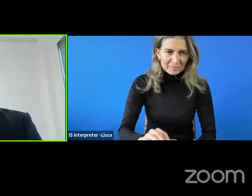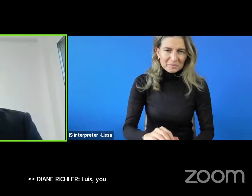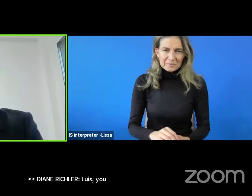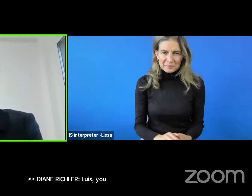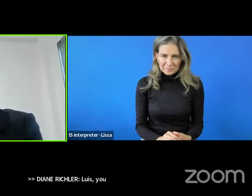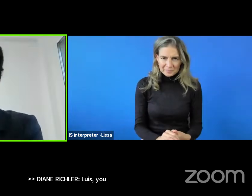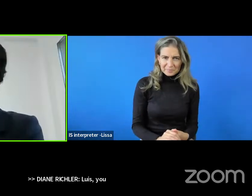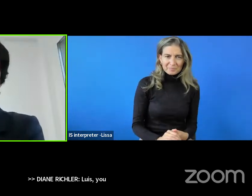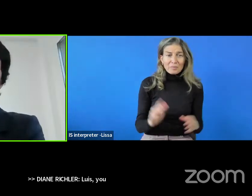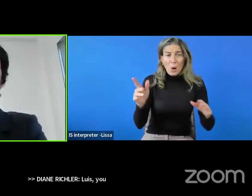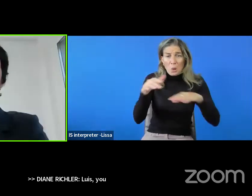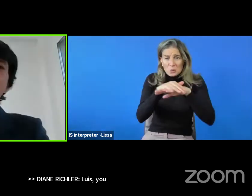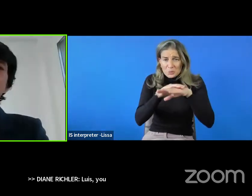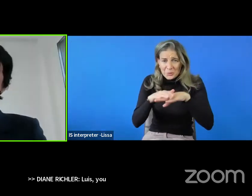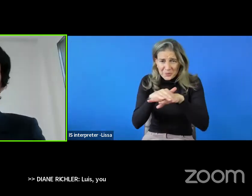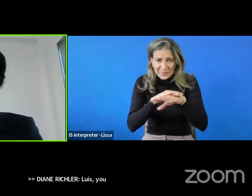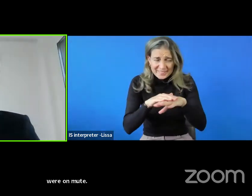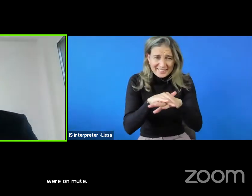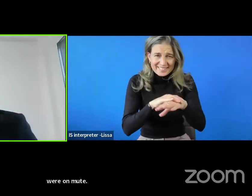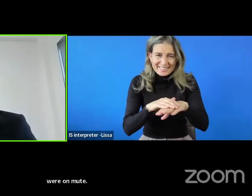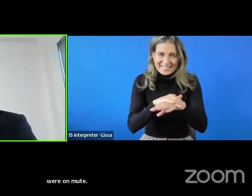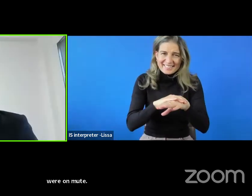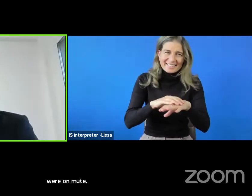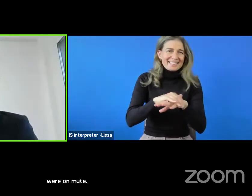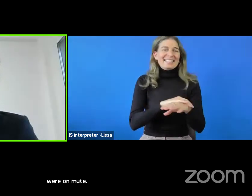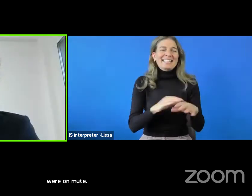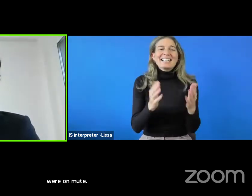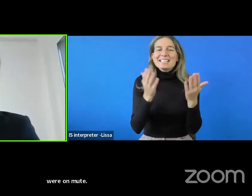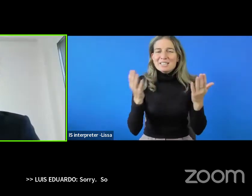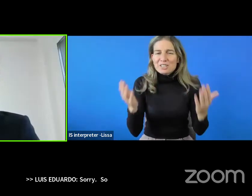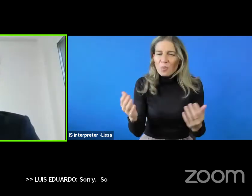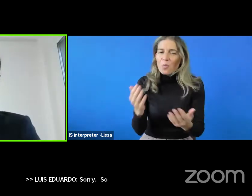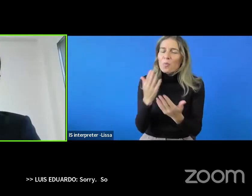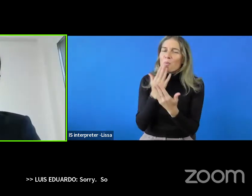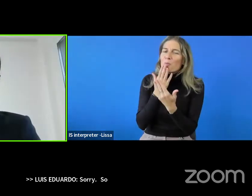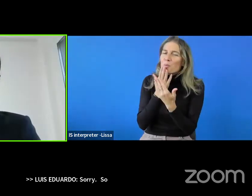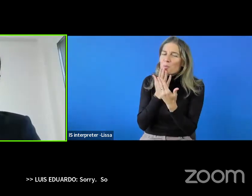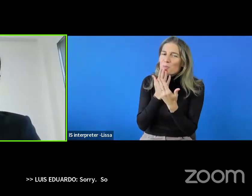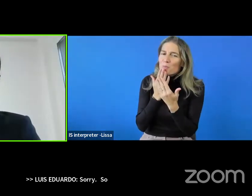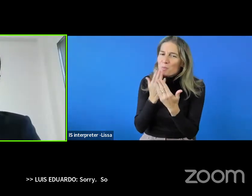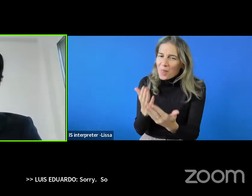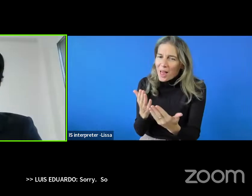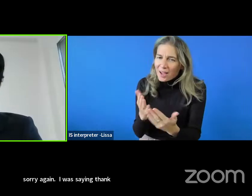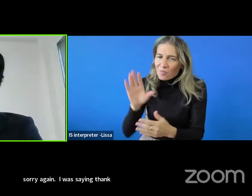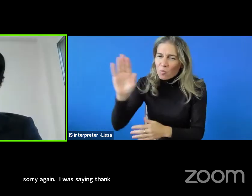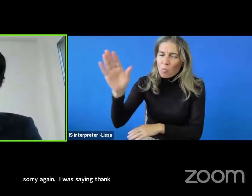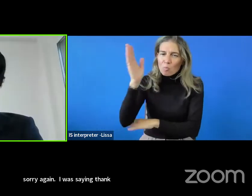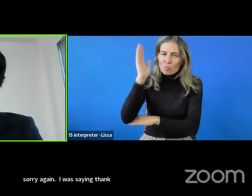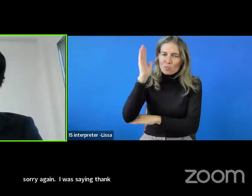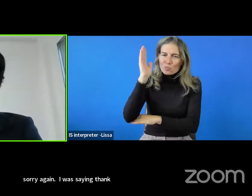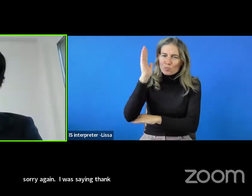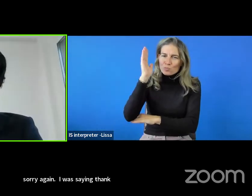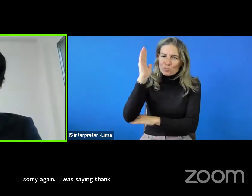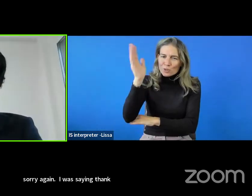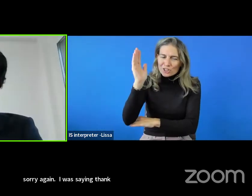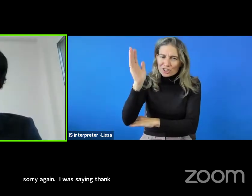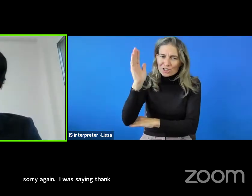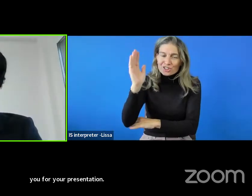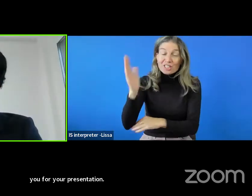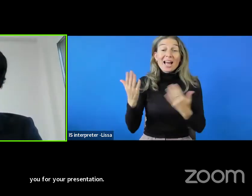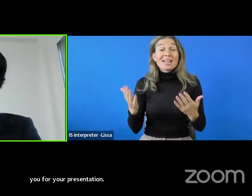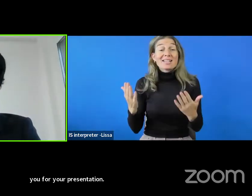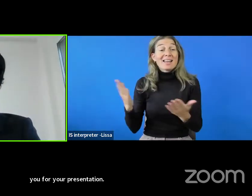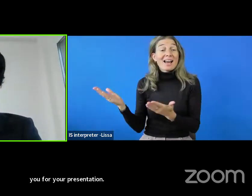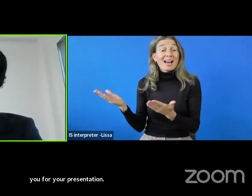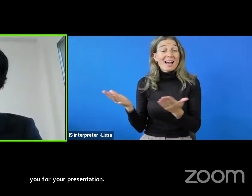Sorry, so sorry again. So I was saying thank you for your presentation. And now I will give the floor